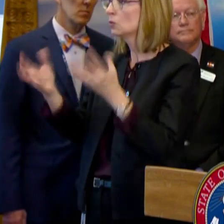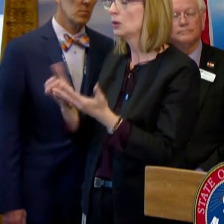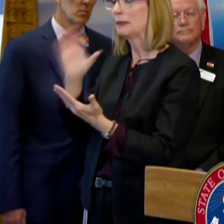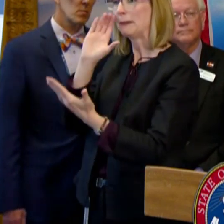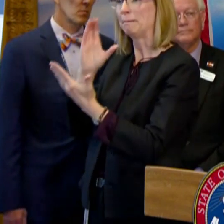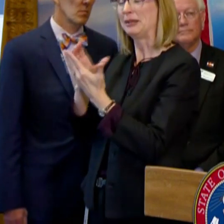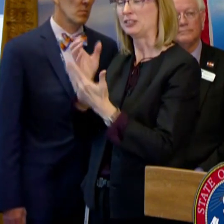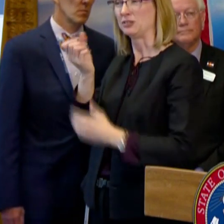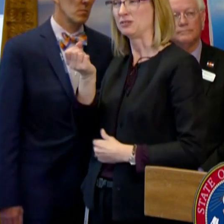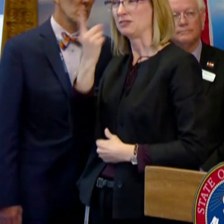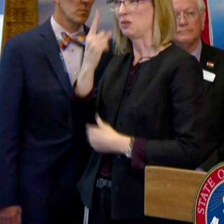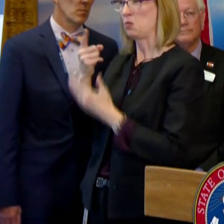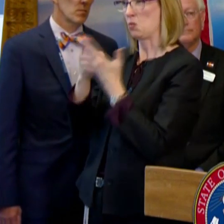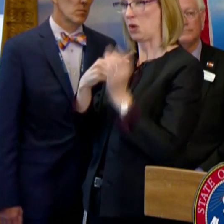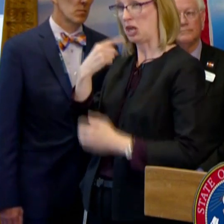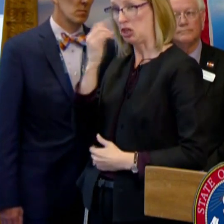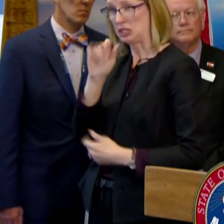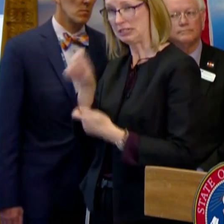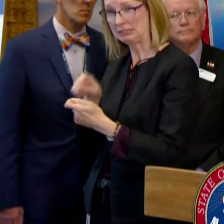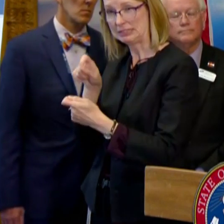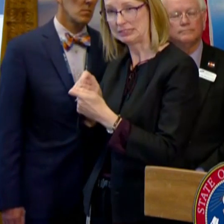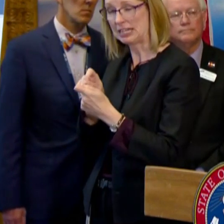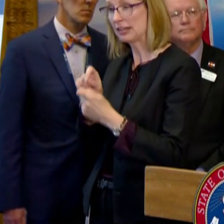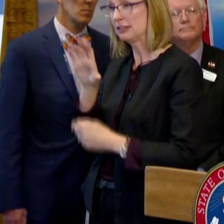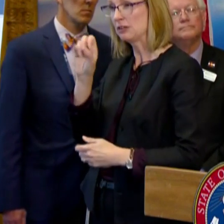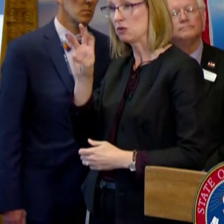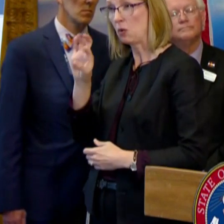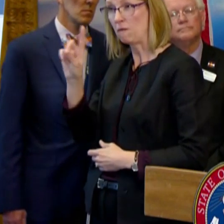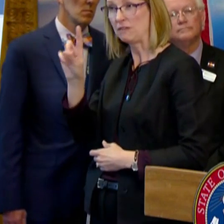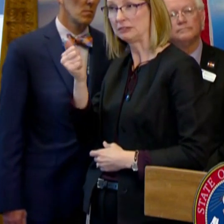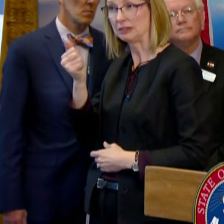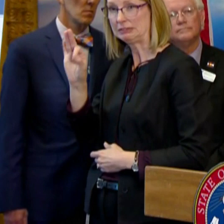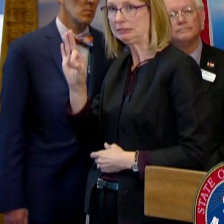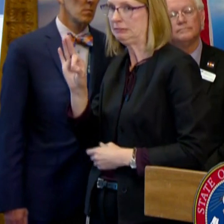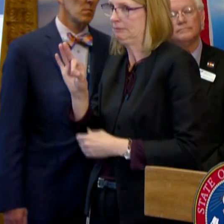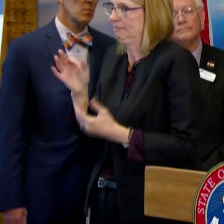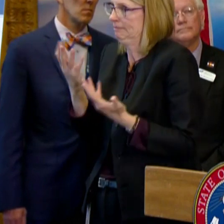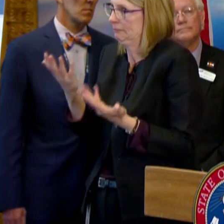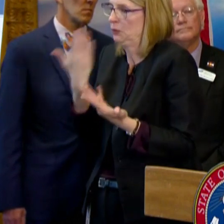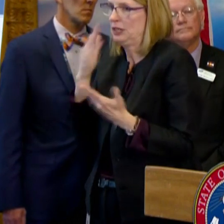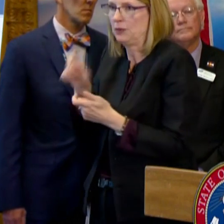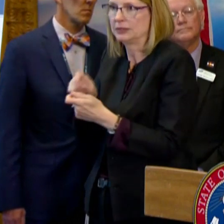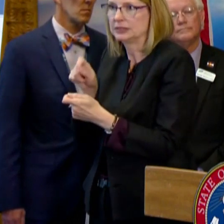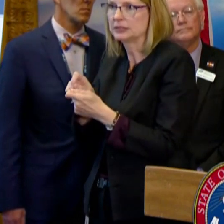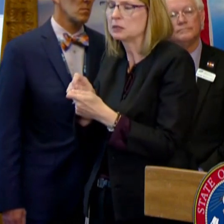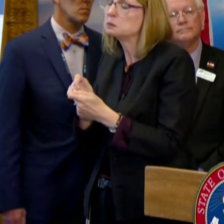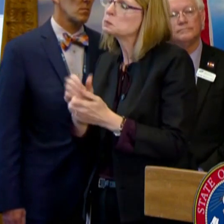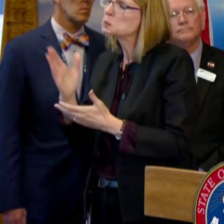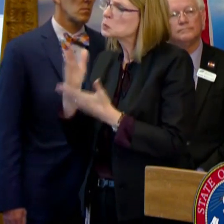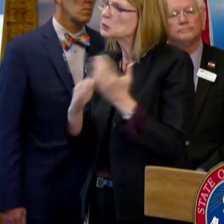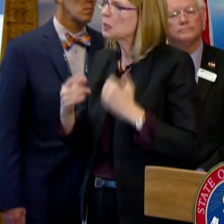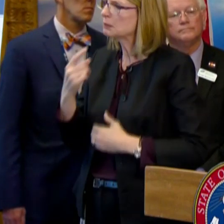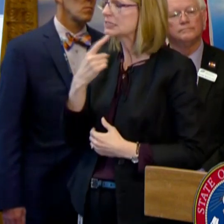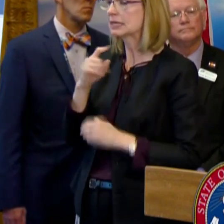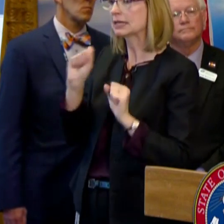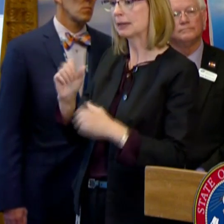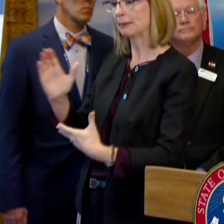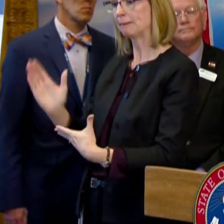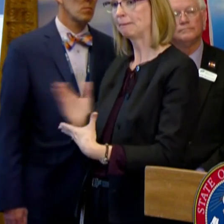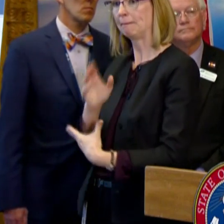fully understood, reported illnesses have ranged from mild to severe, including illnesses resulting in